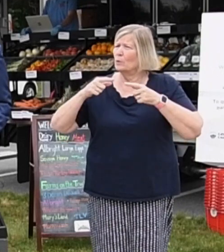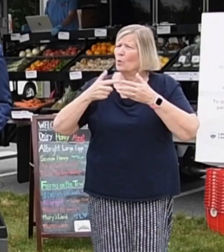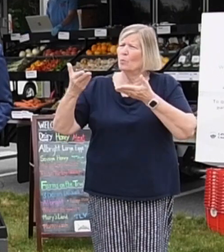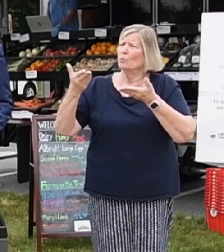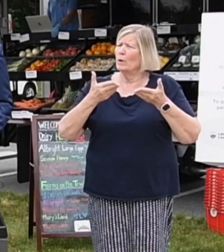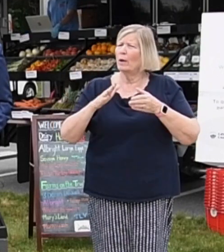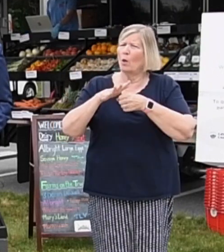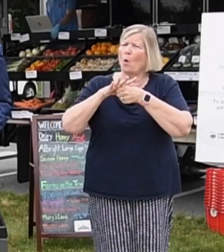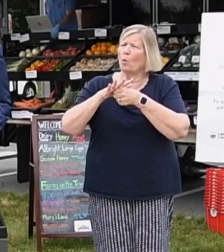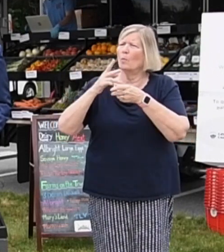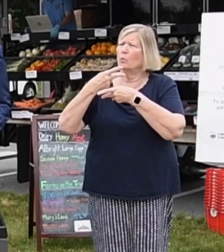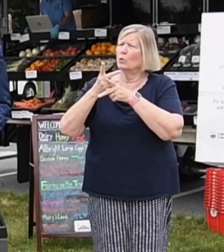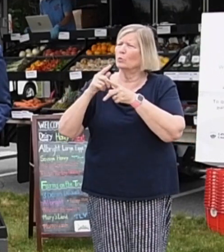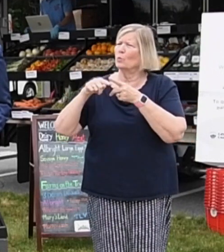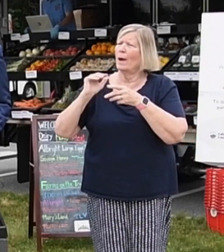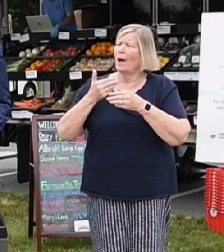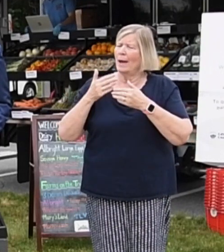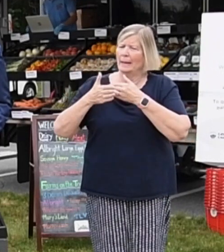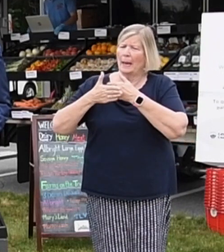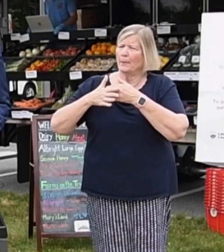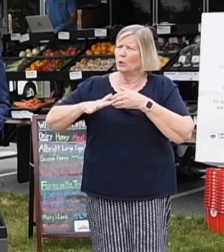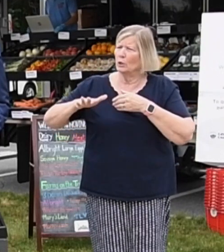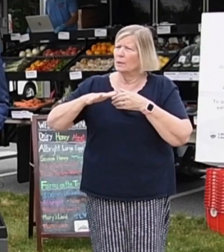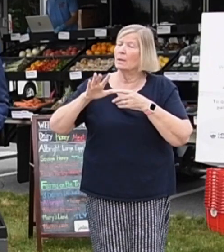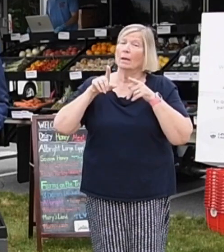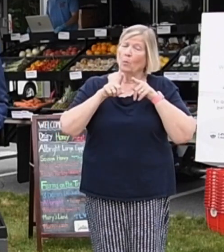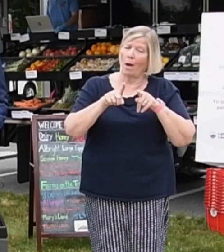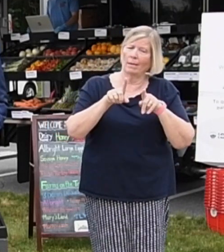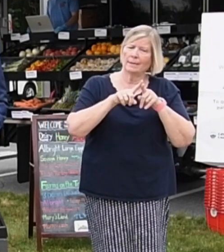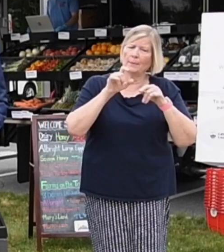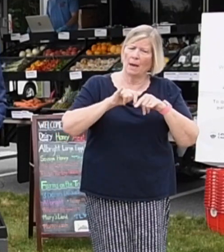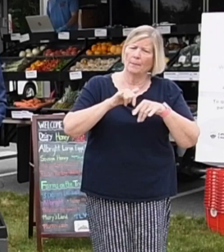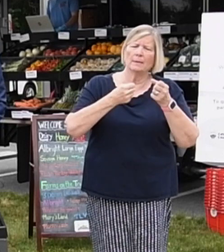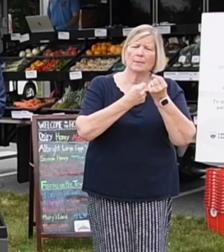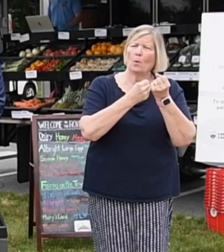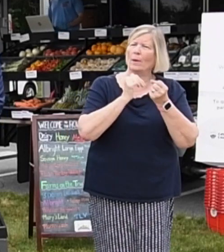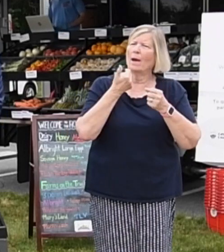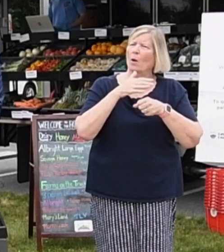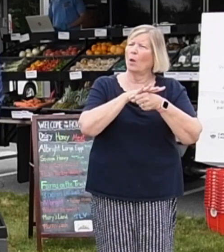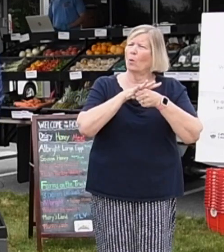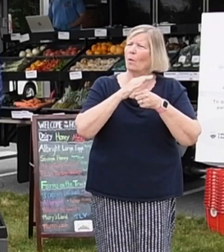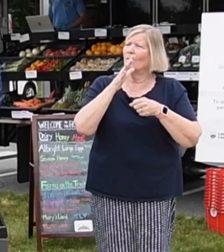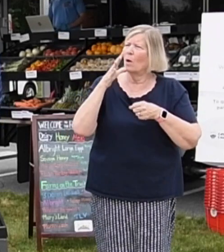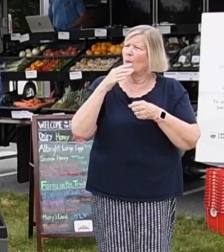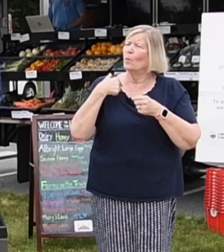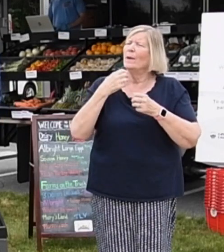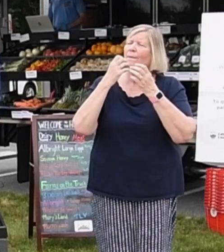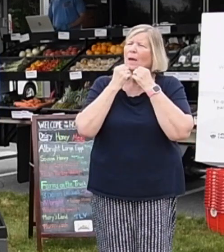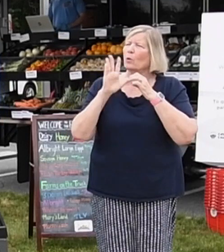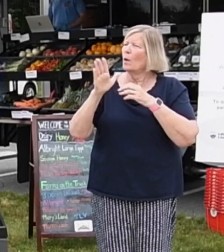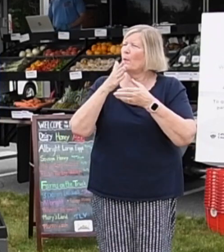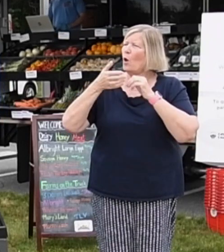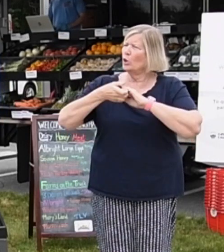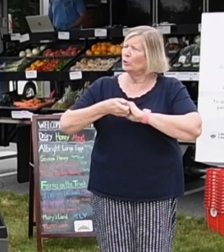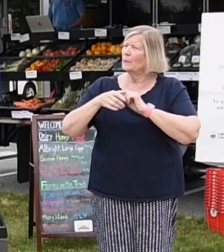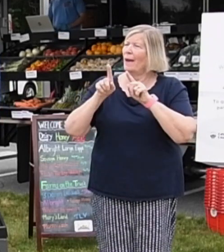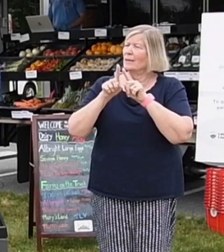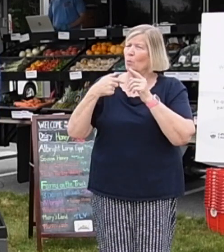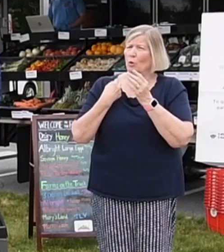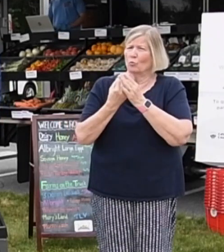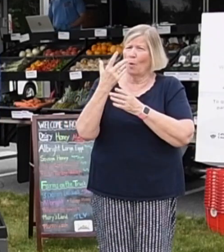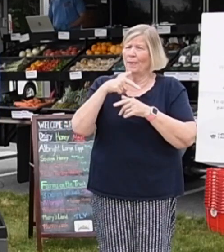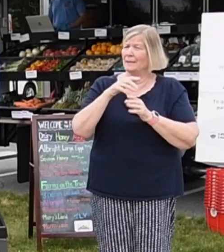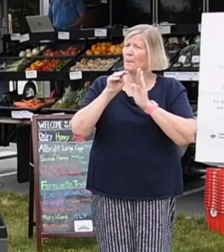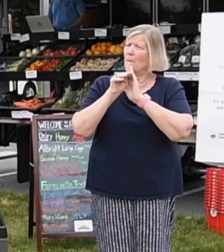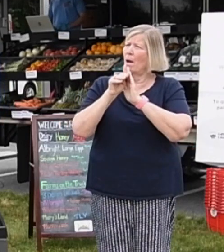our neighbors while supporting our family farms. We value your partnership, and we know that as we grow this